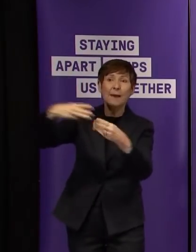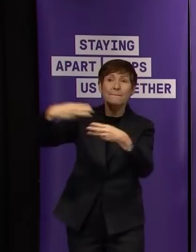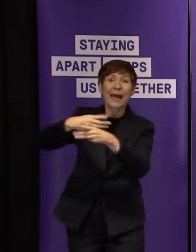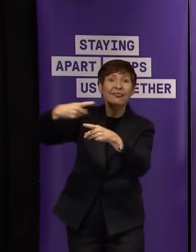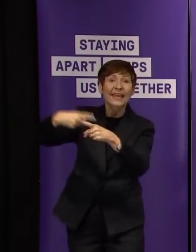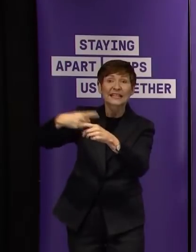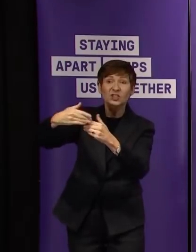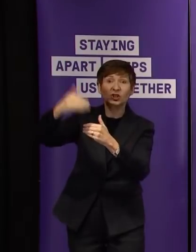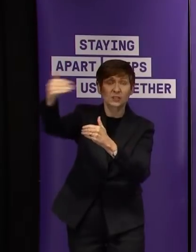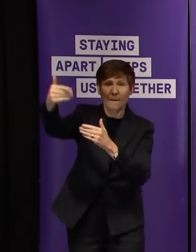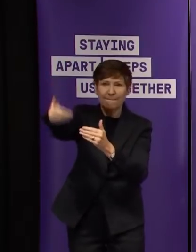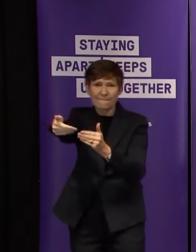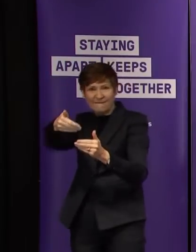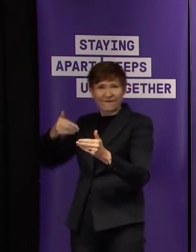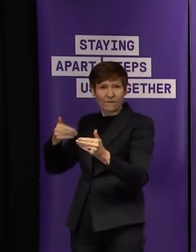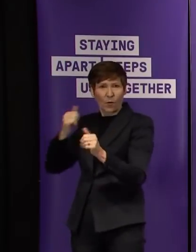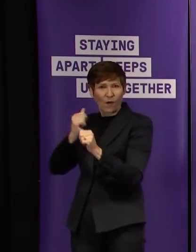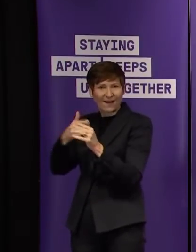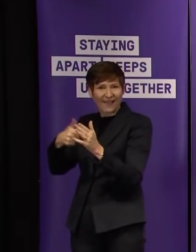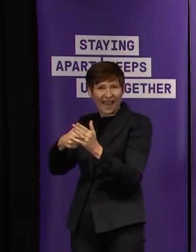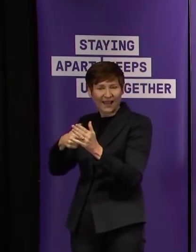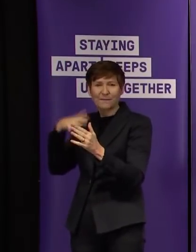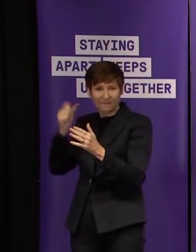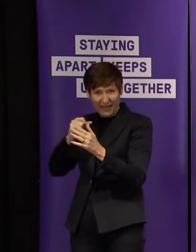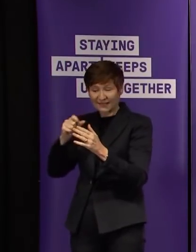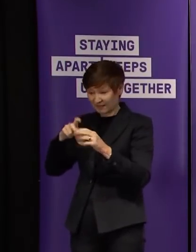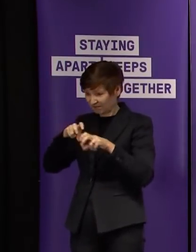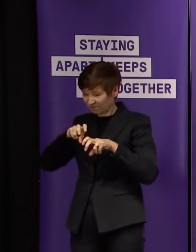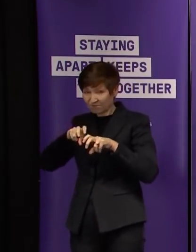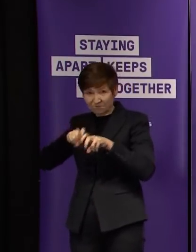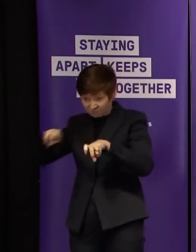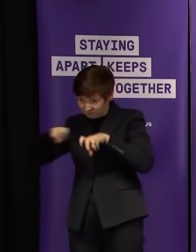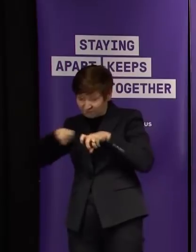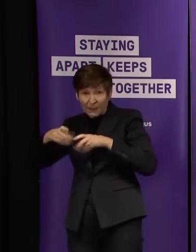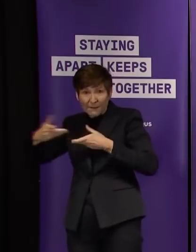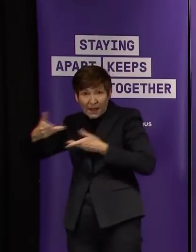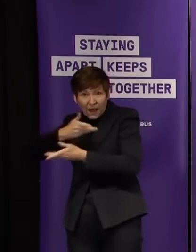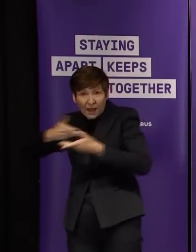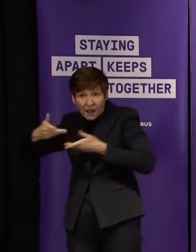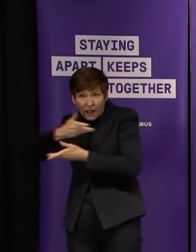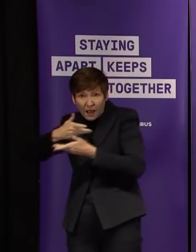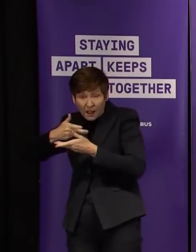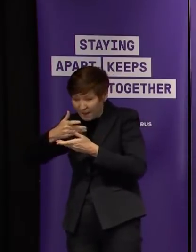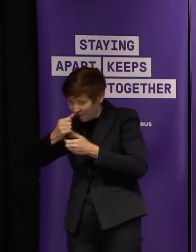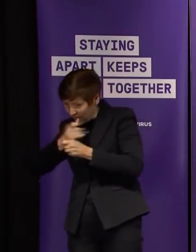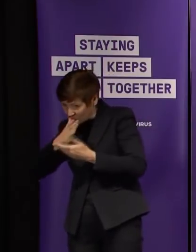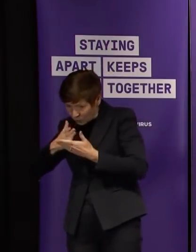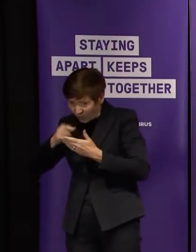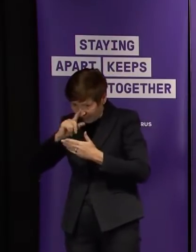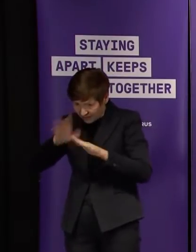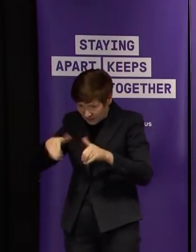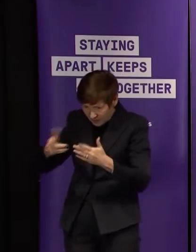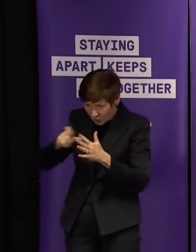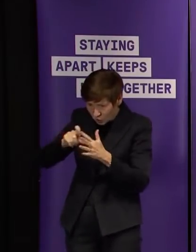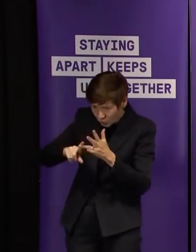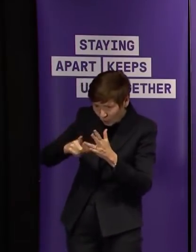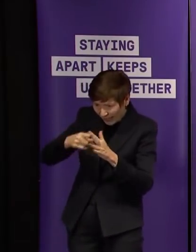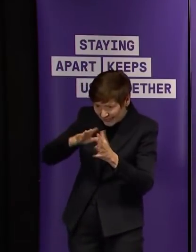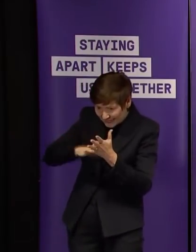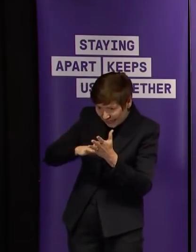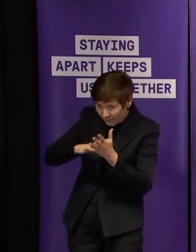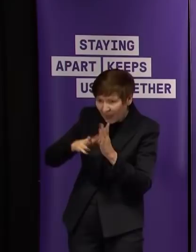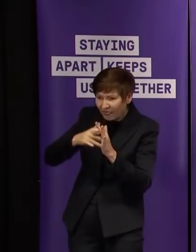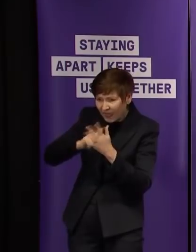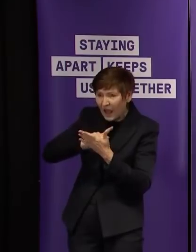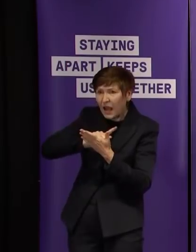we've had strong engagement with the public health team in terms of making sure that we can deliver not only the GAT, but examinations later